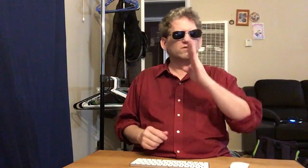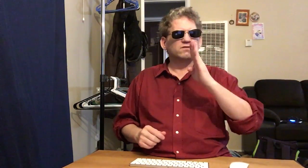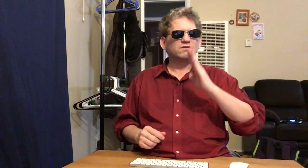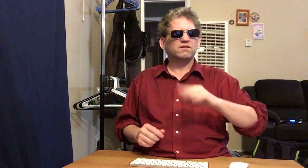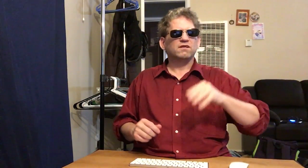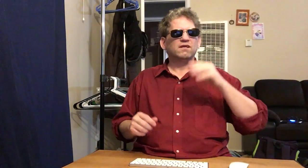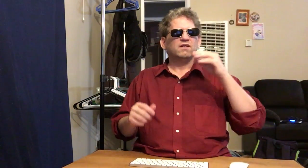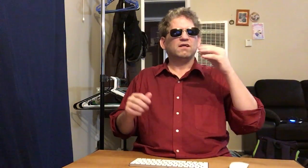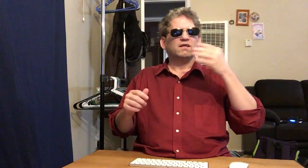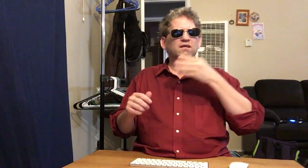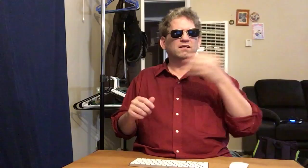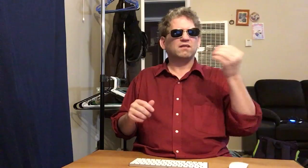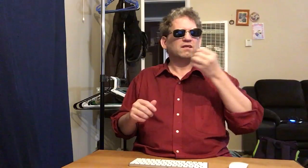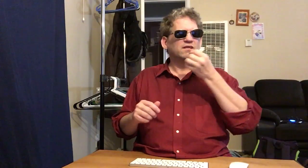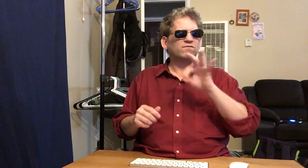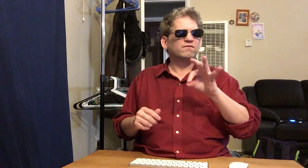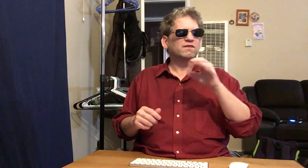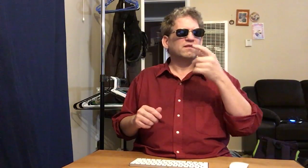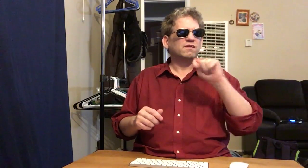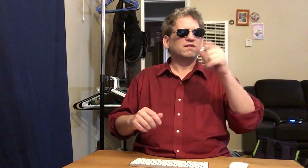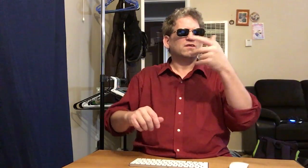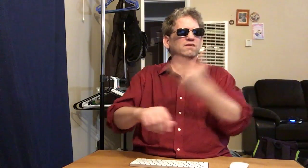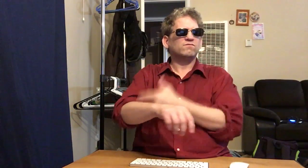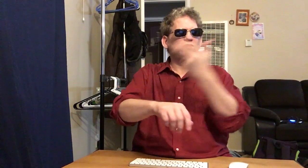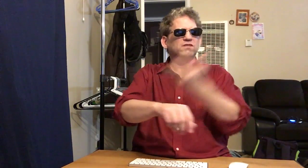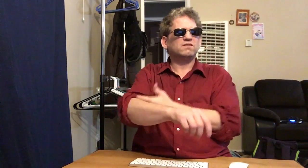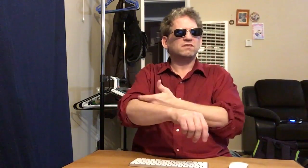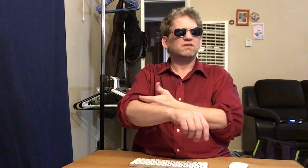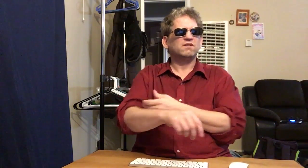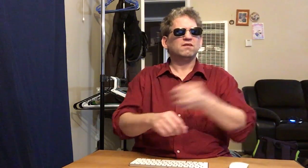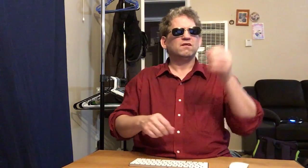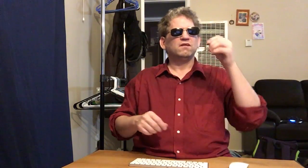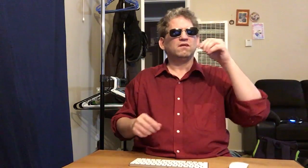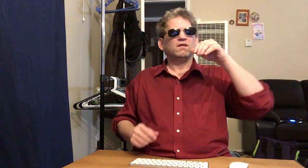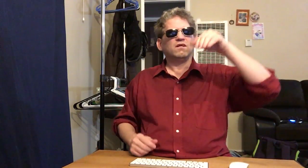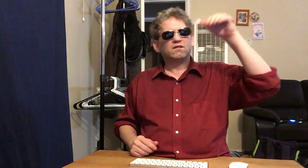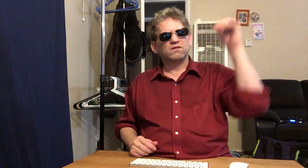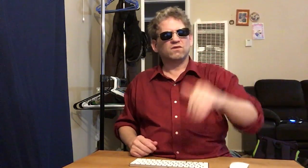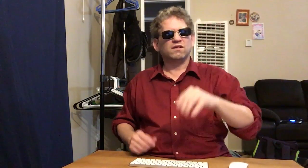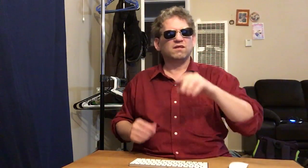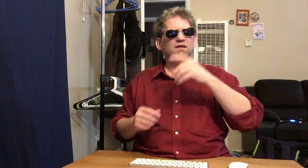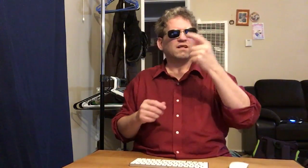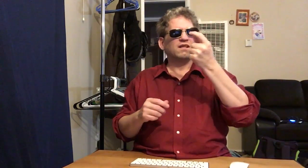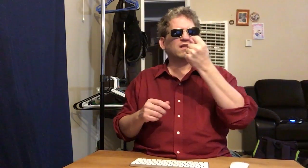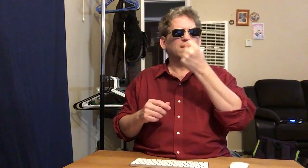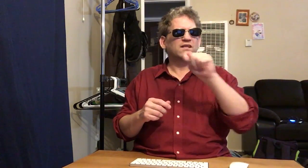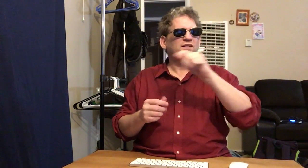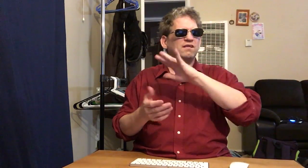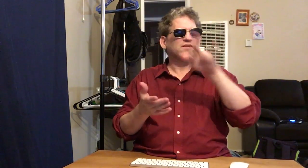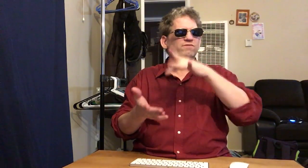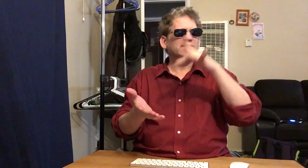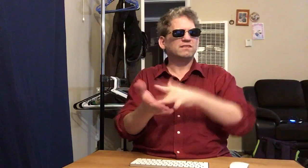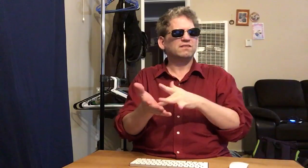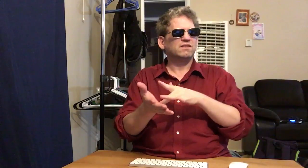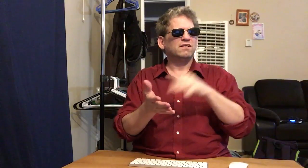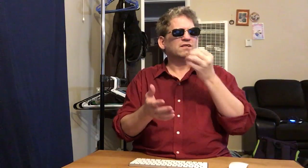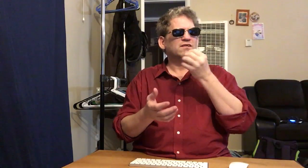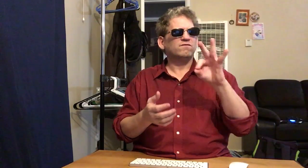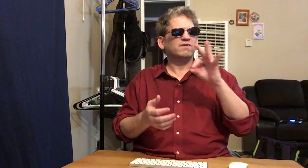We took the luck of the food he'd been eating, and we felt we could do better. So we created a food with the highest quality natural ingredients, and we